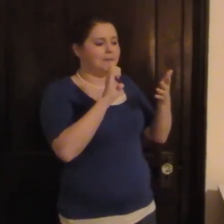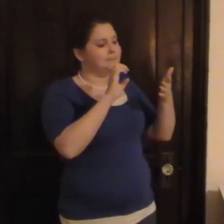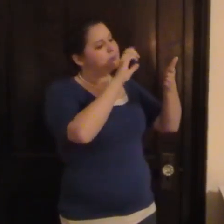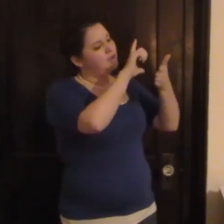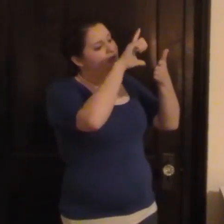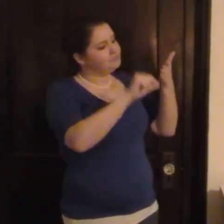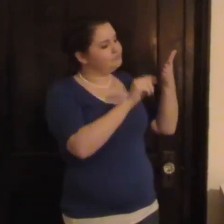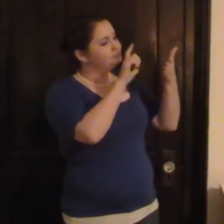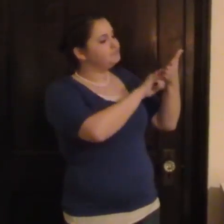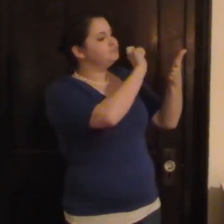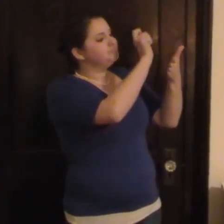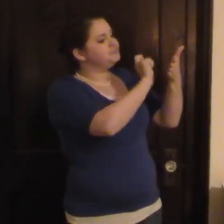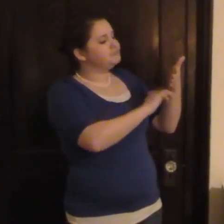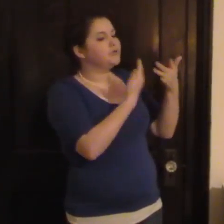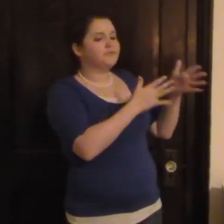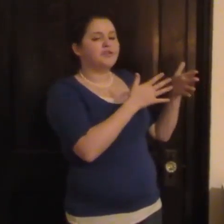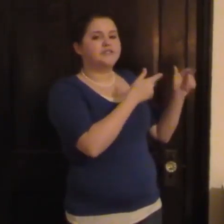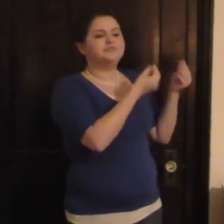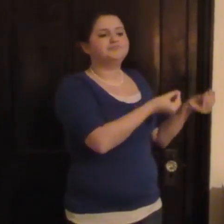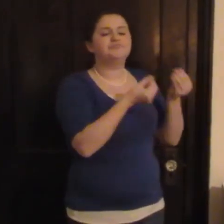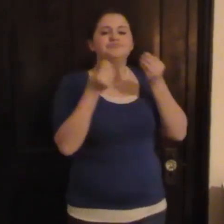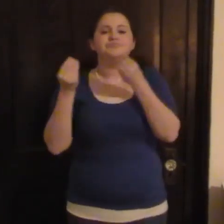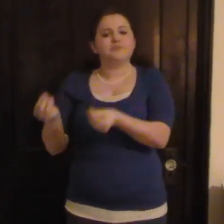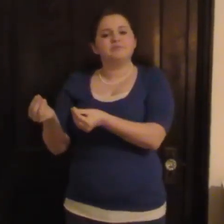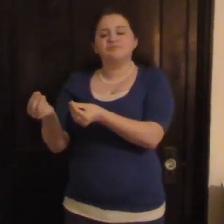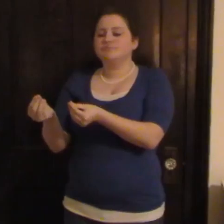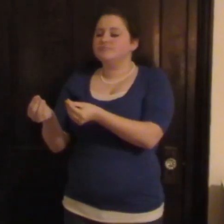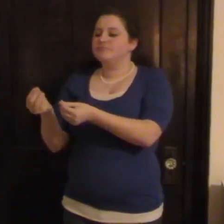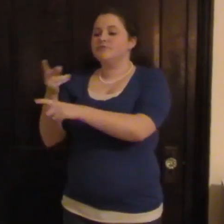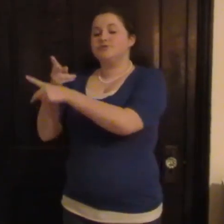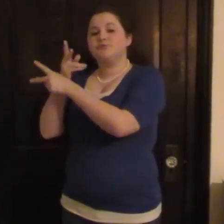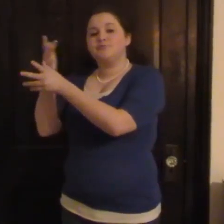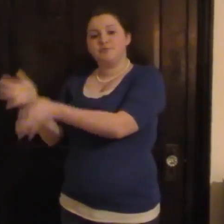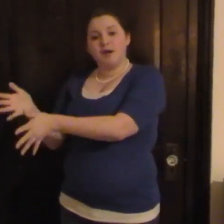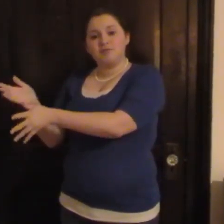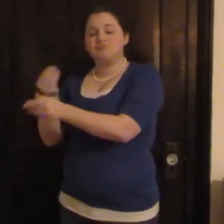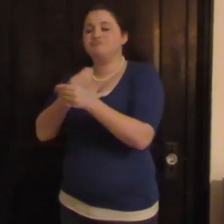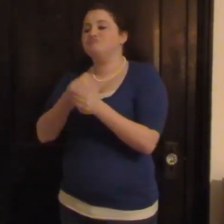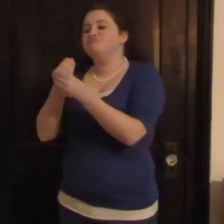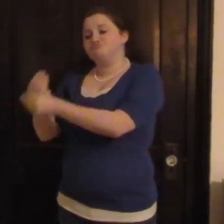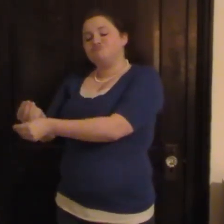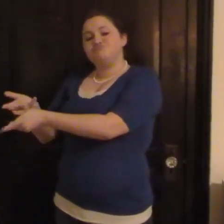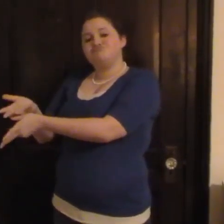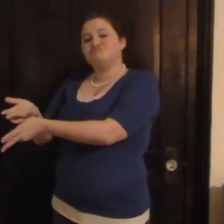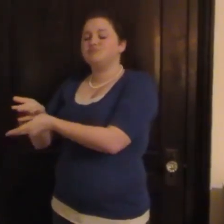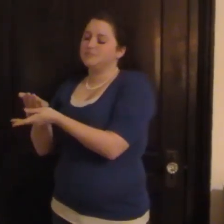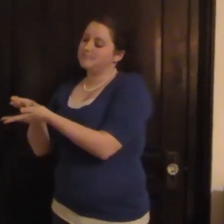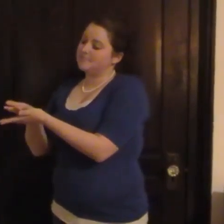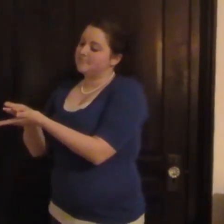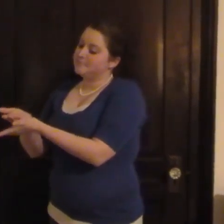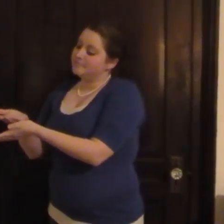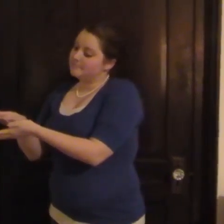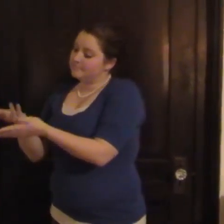the authority to do so, typically the supervisor of whatever corporation or business or unit that we're talking about. After that, then,